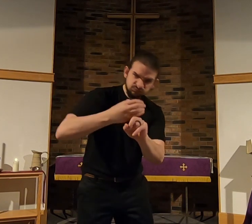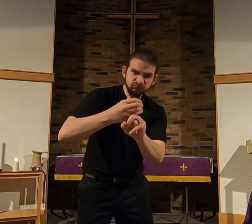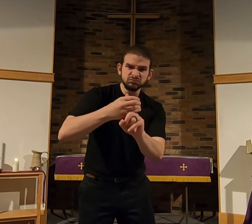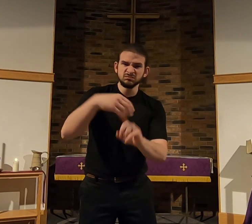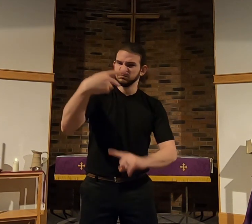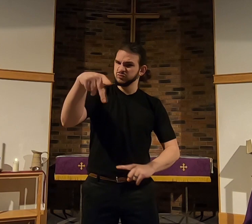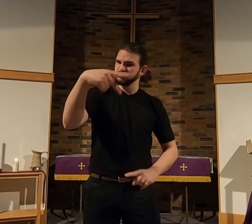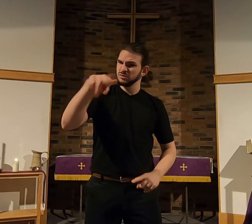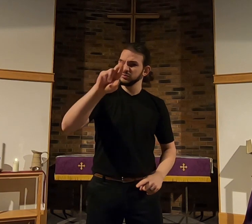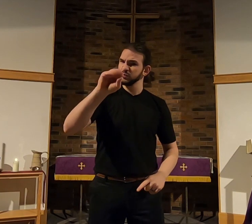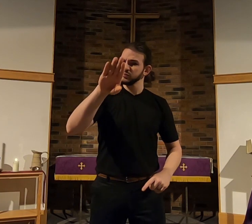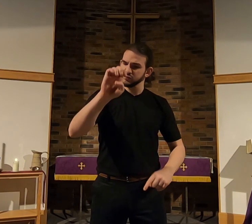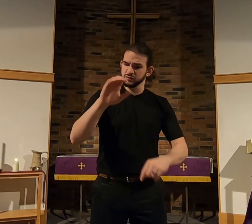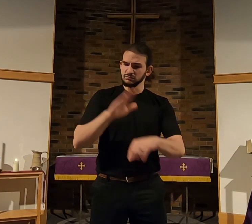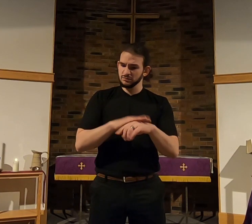They put a purple robe on him,